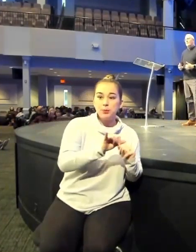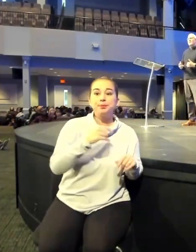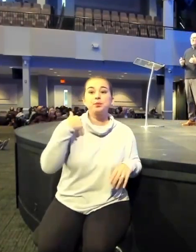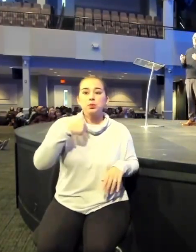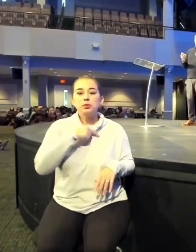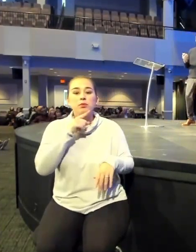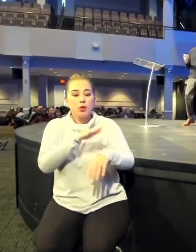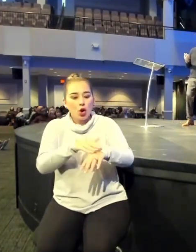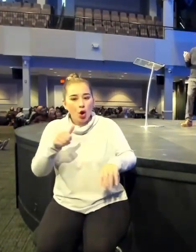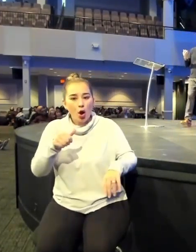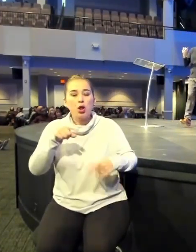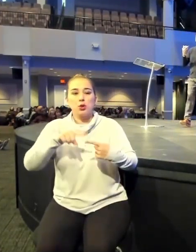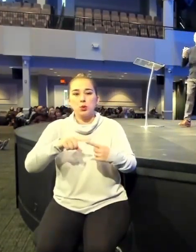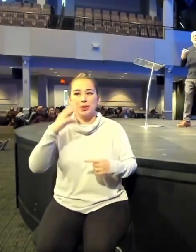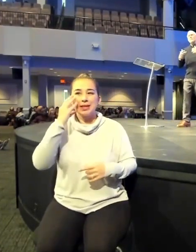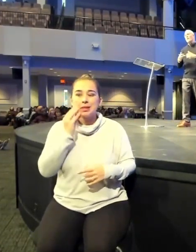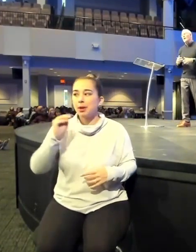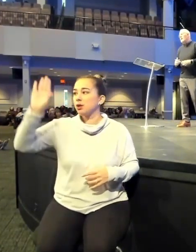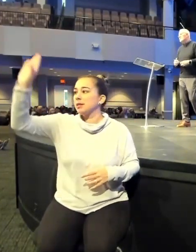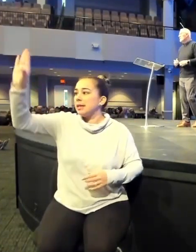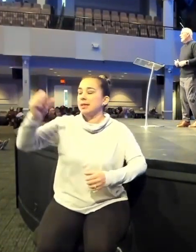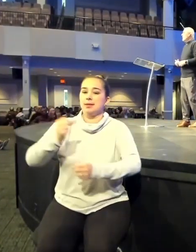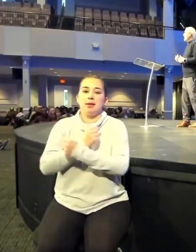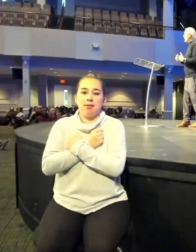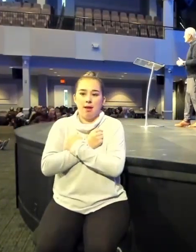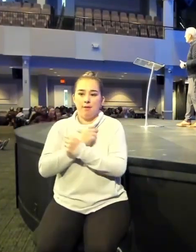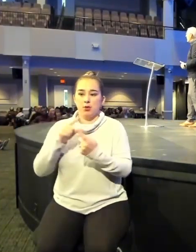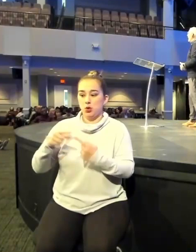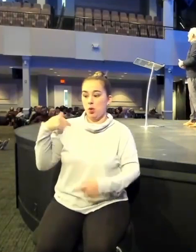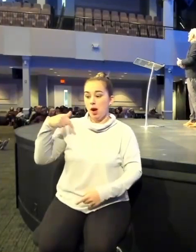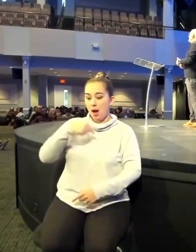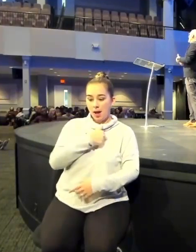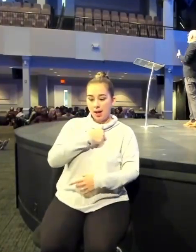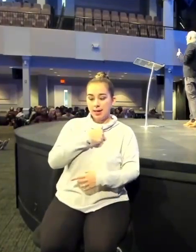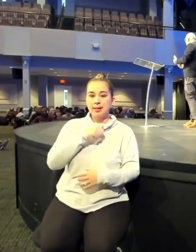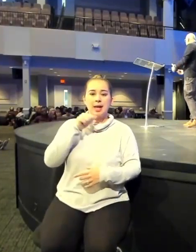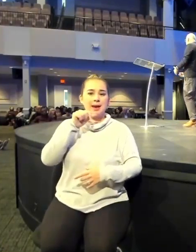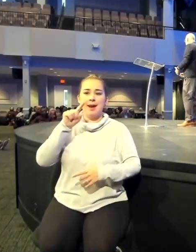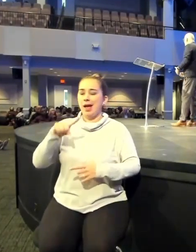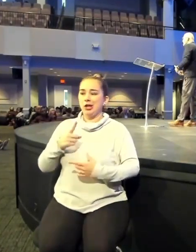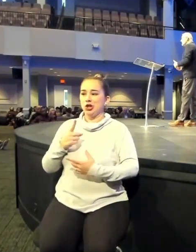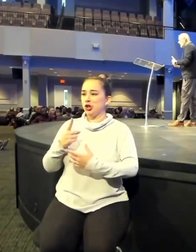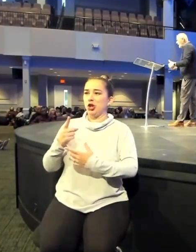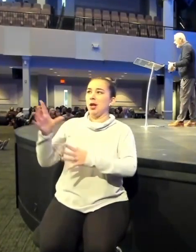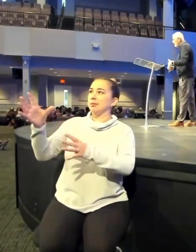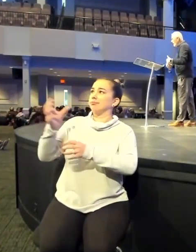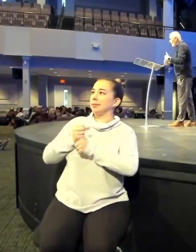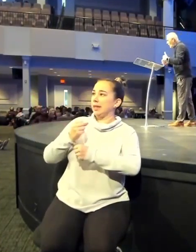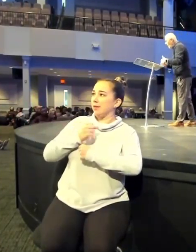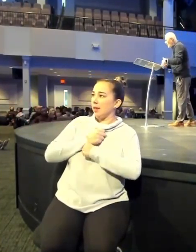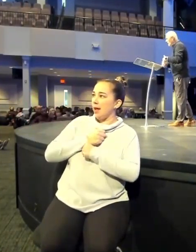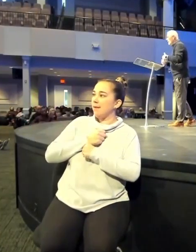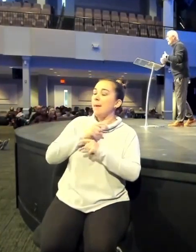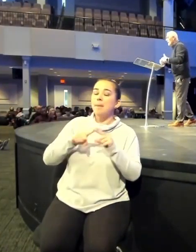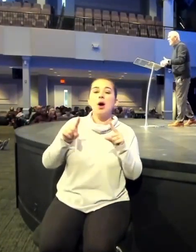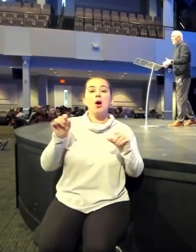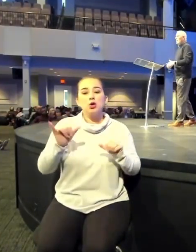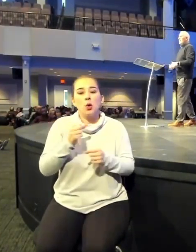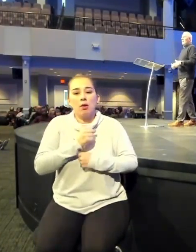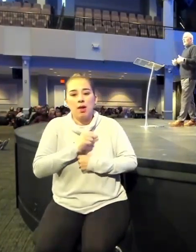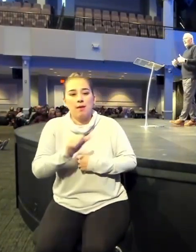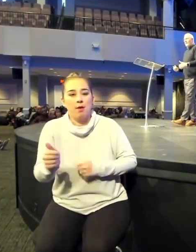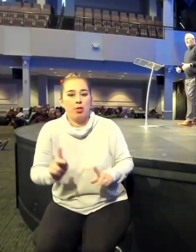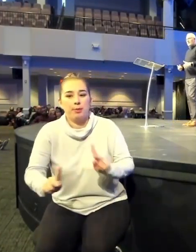called to experience God's love toward us, but also we are actually commanded to love one